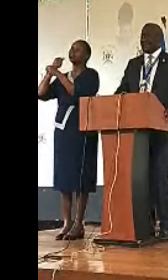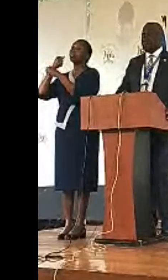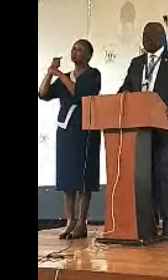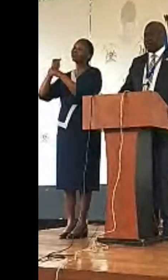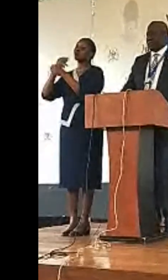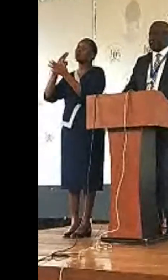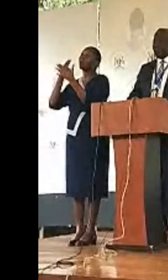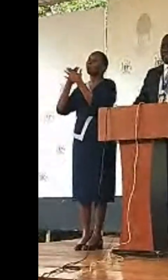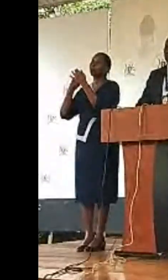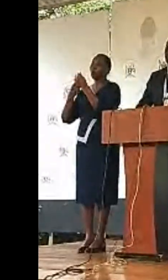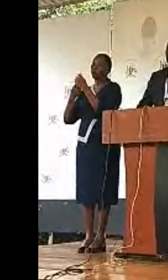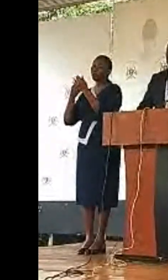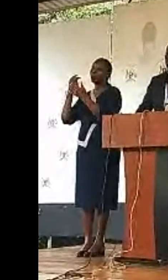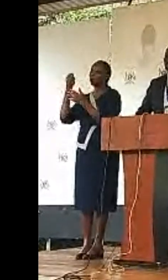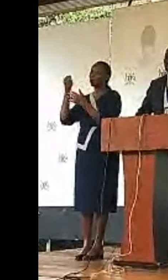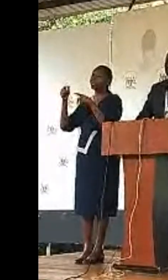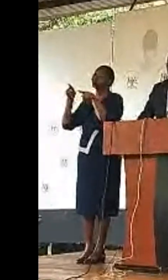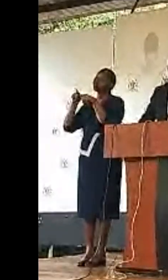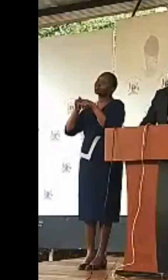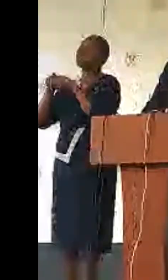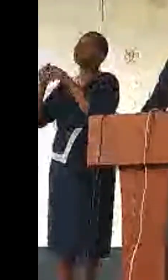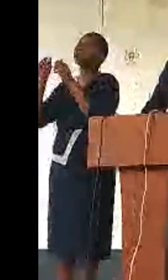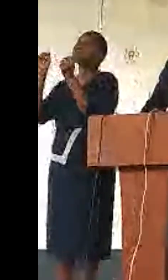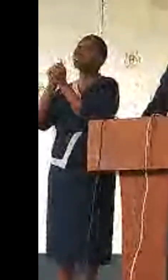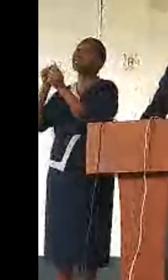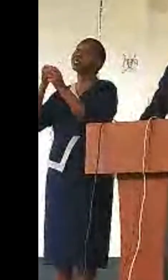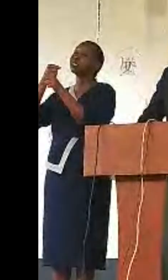That's the maximum that court can